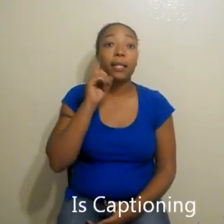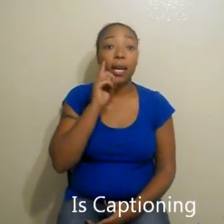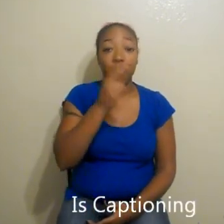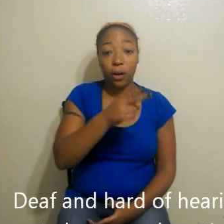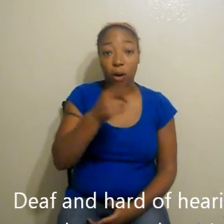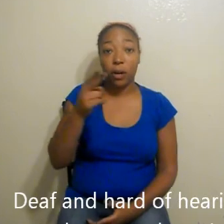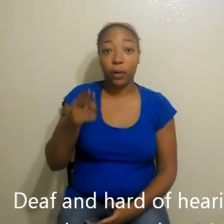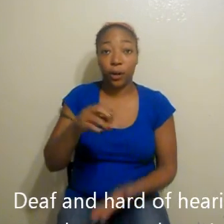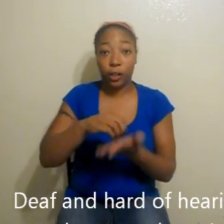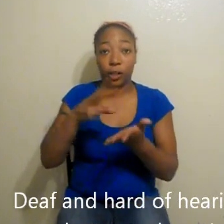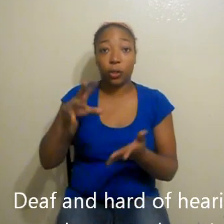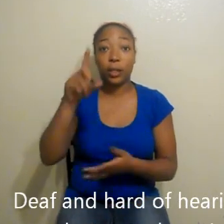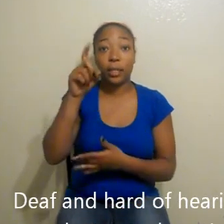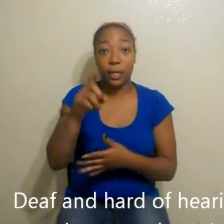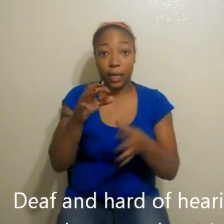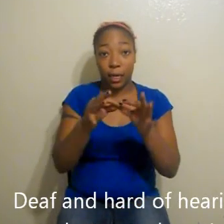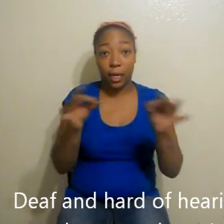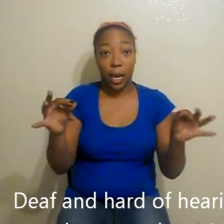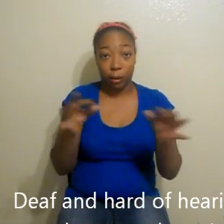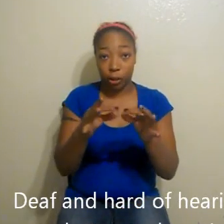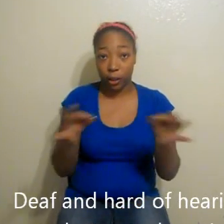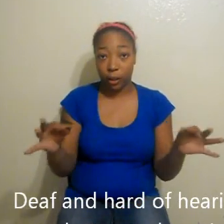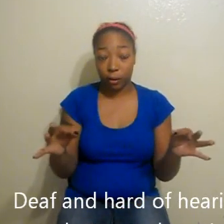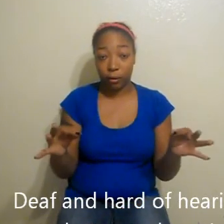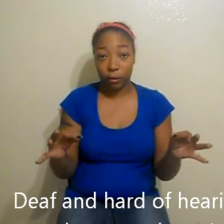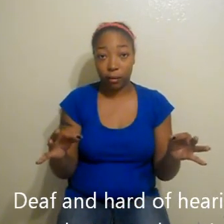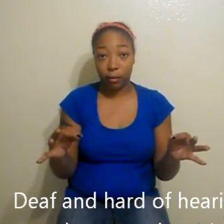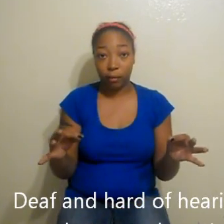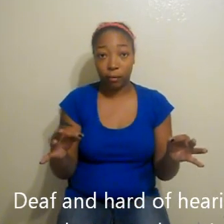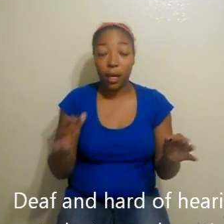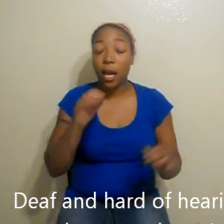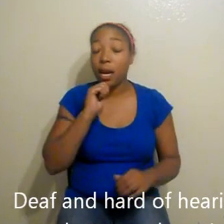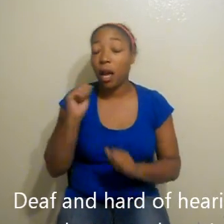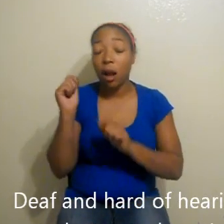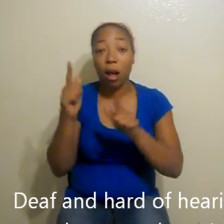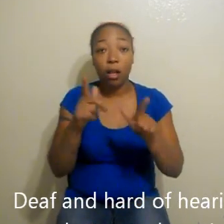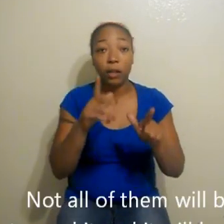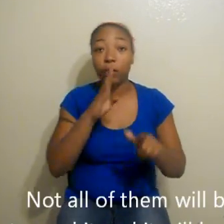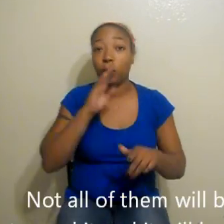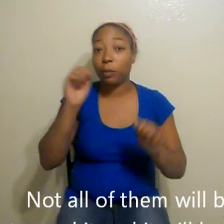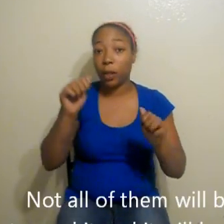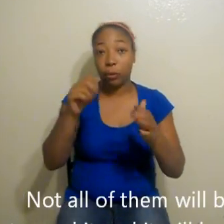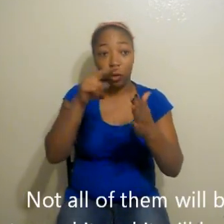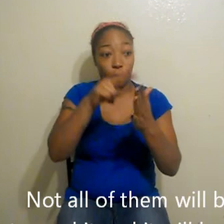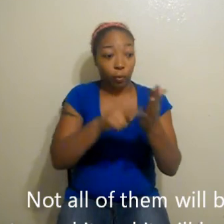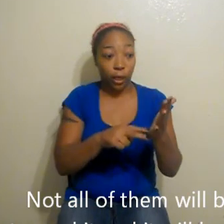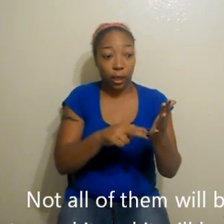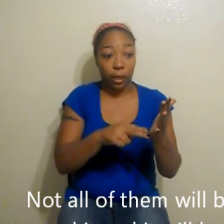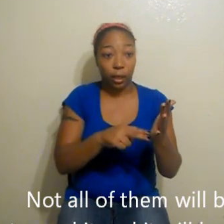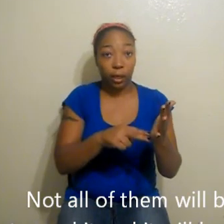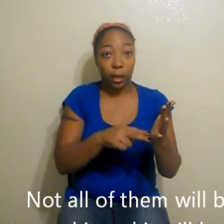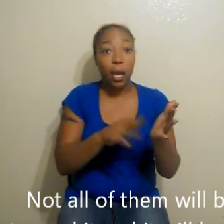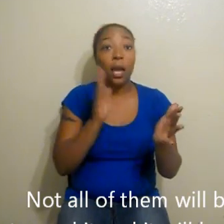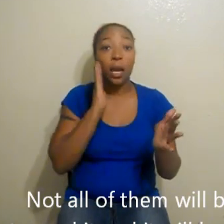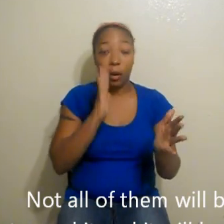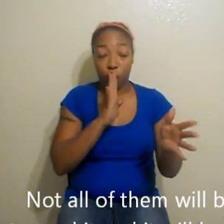Deaf and hard of hearing students need captioning. Not all of them will be able to read it, and it will